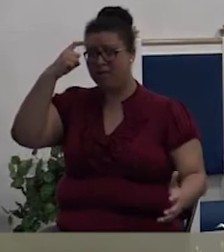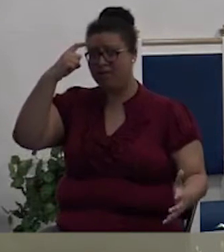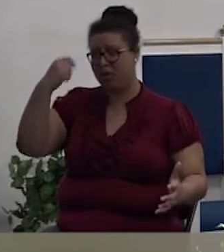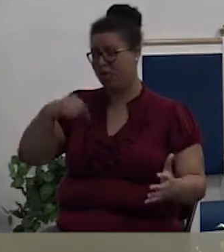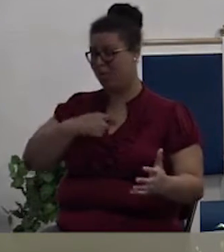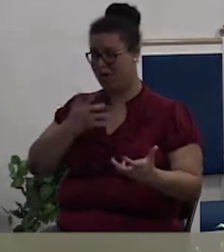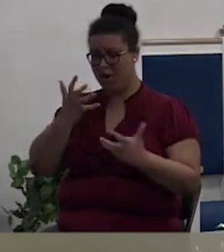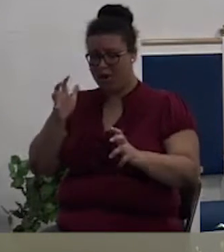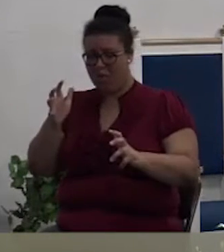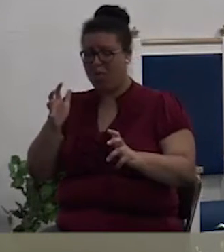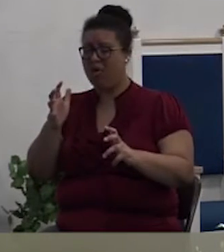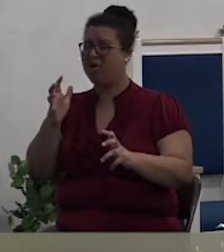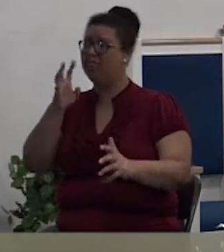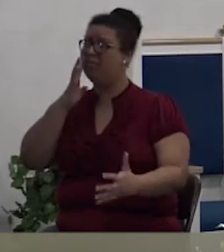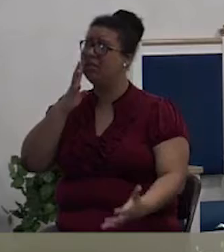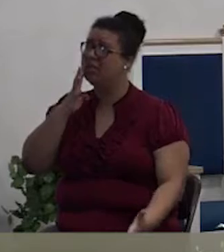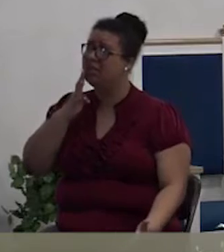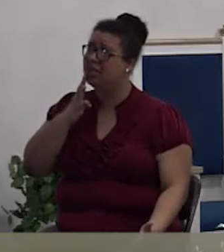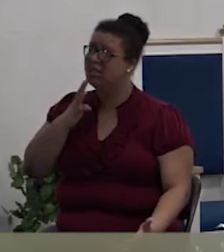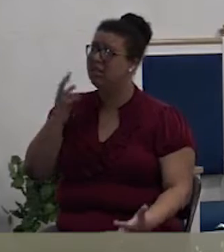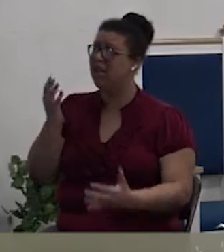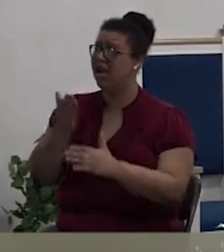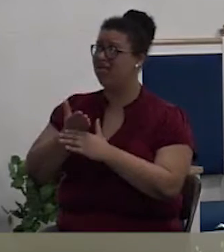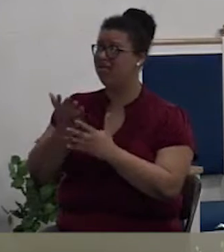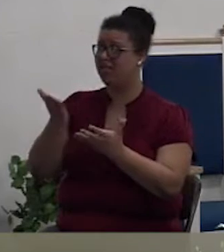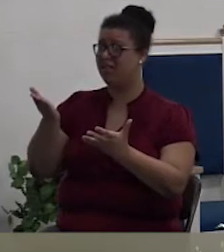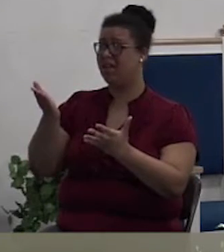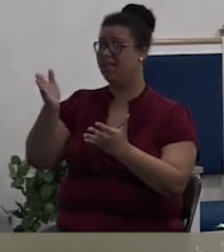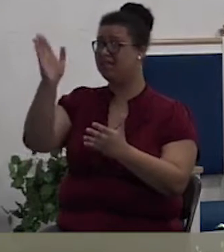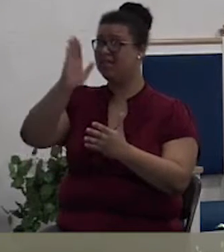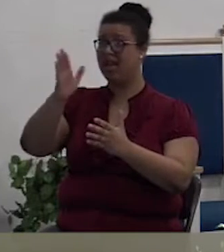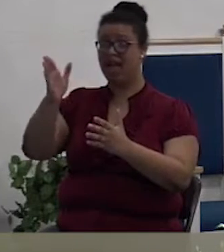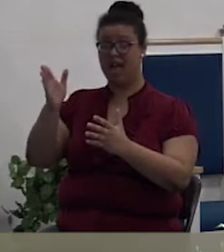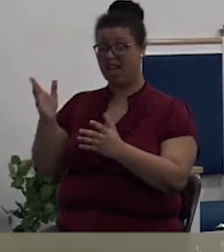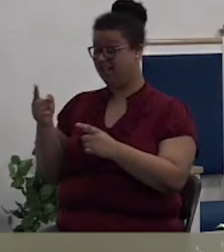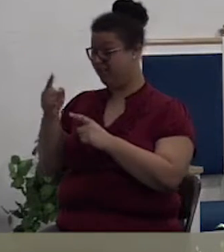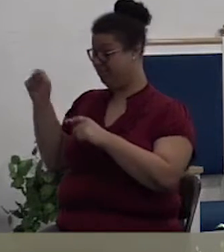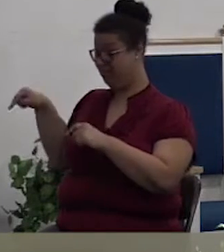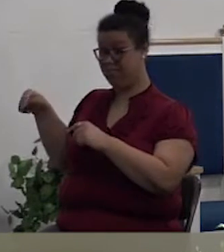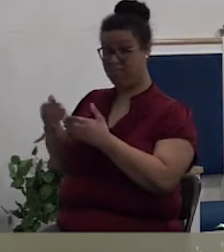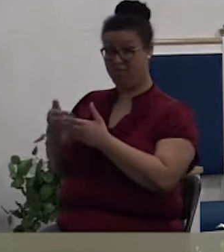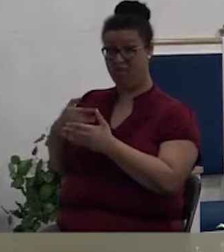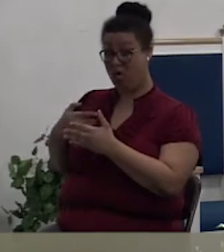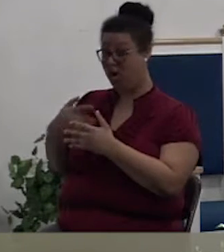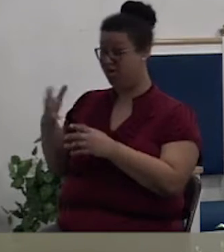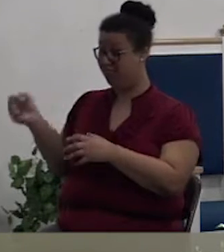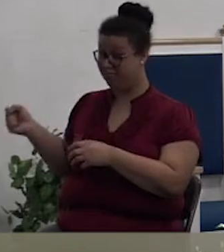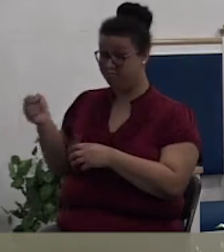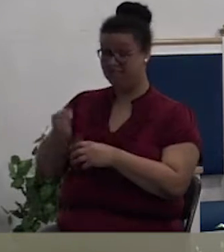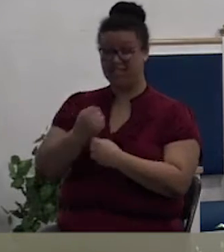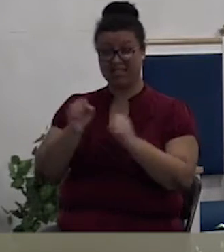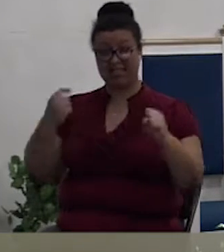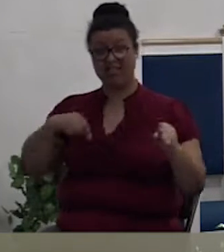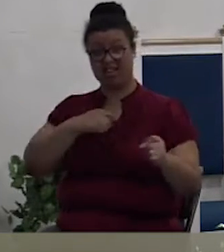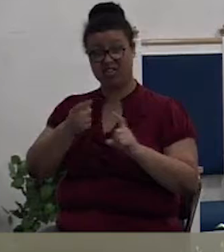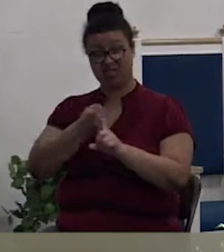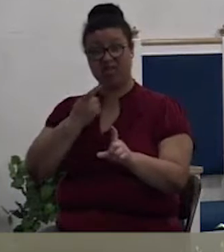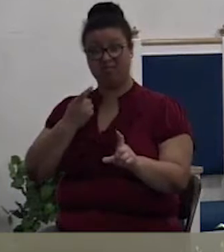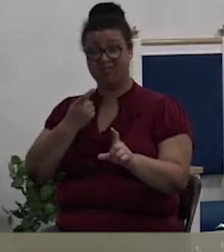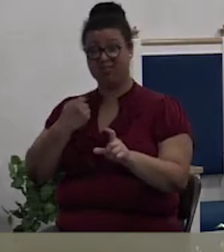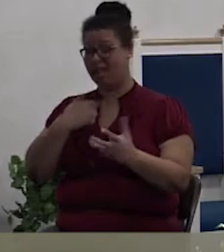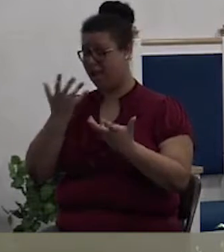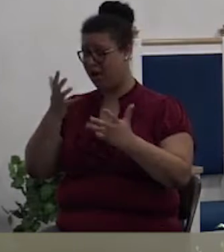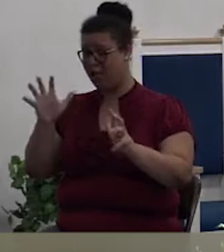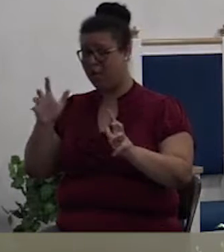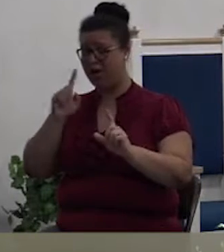to be longing after the things that God brought us out of. I don't want to go back into the sin that God brought